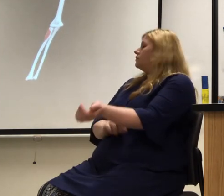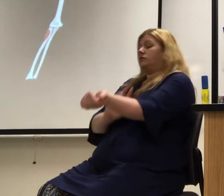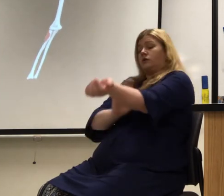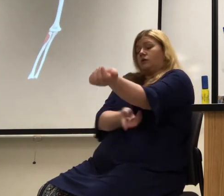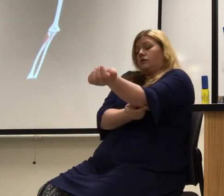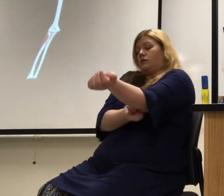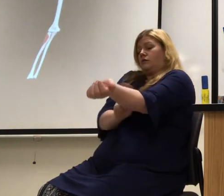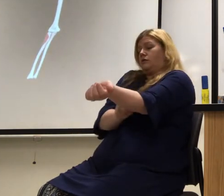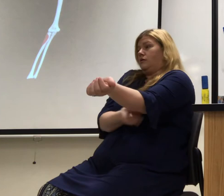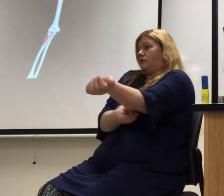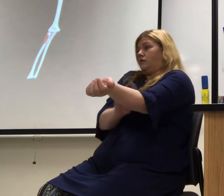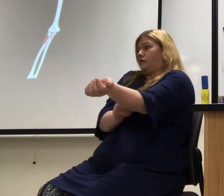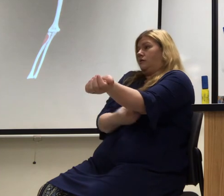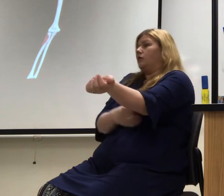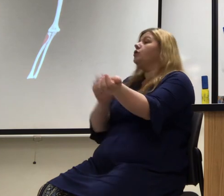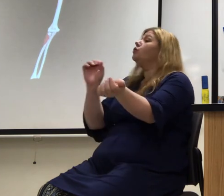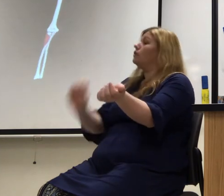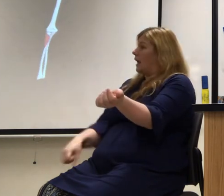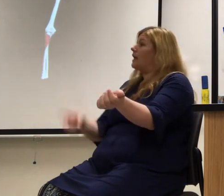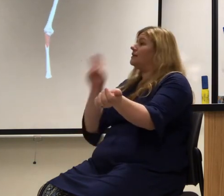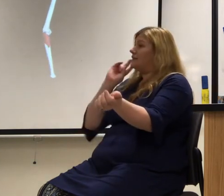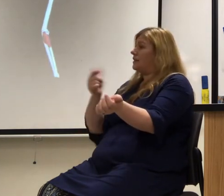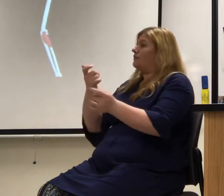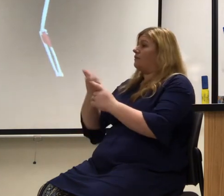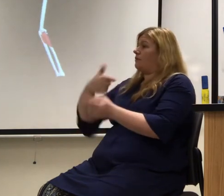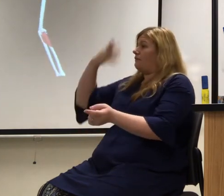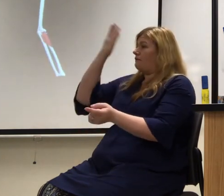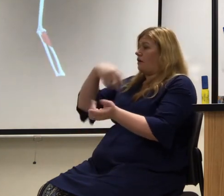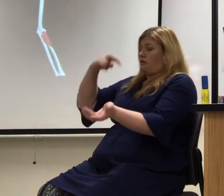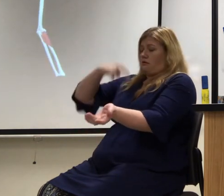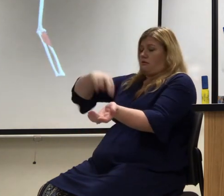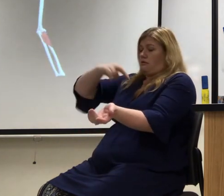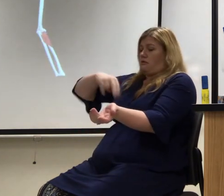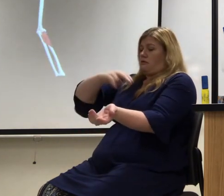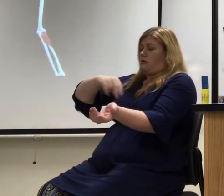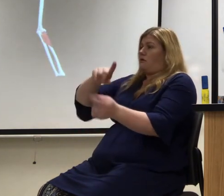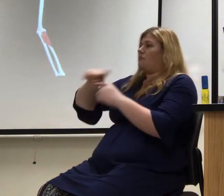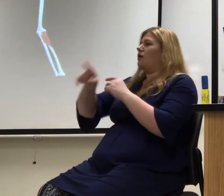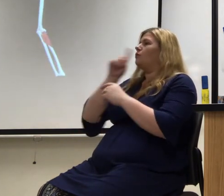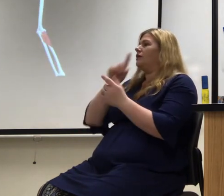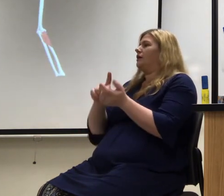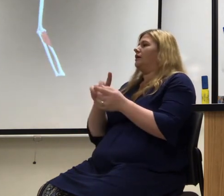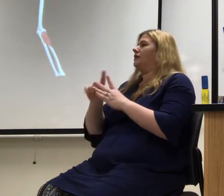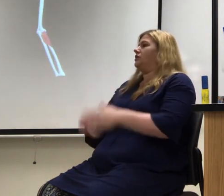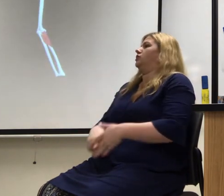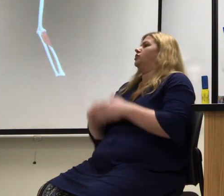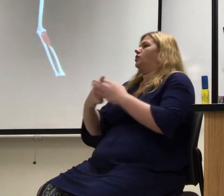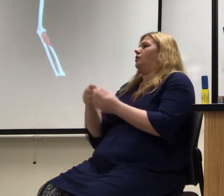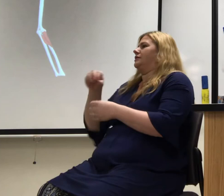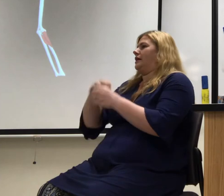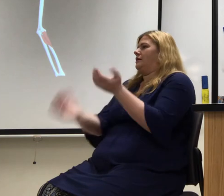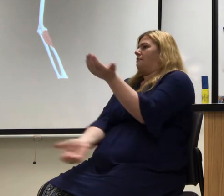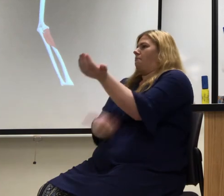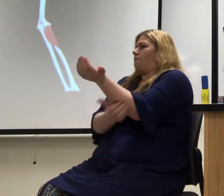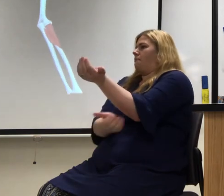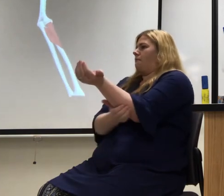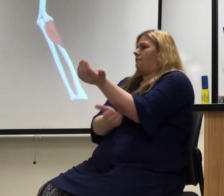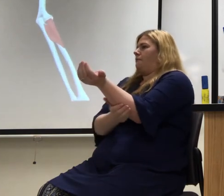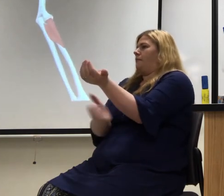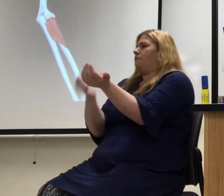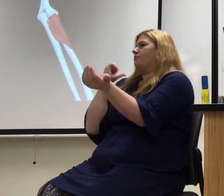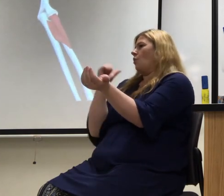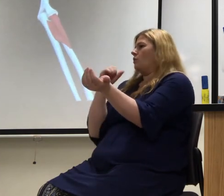can see it from the anterior view, but it's categorized as in the posterior compartment there. Okay.